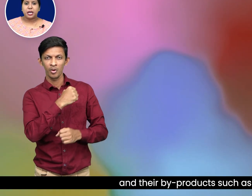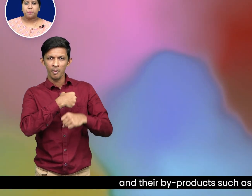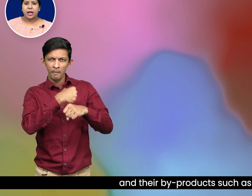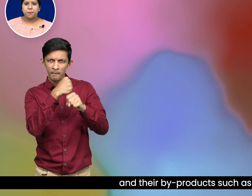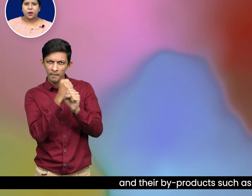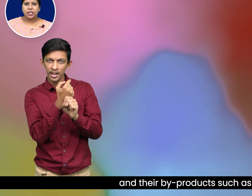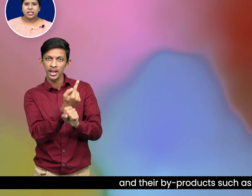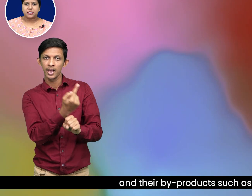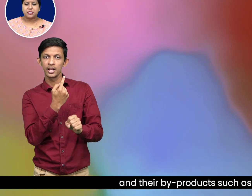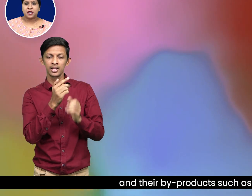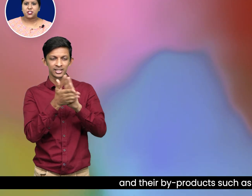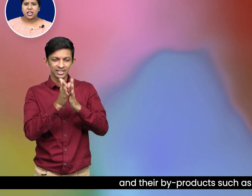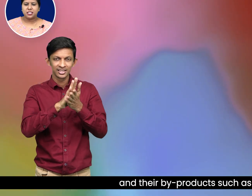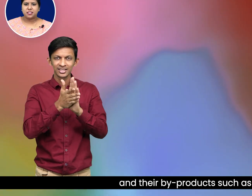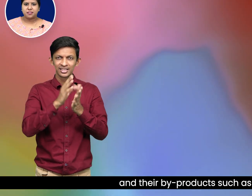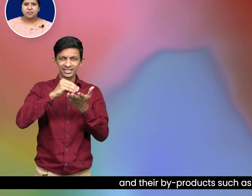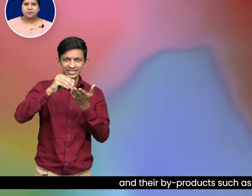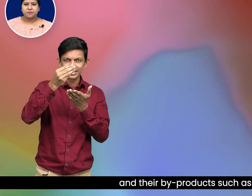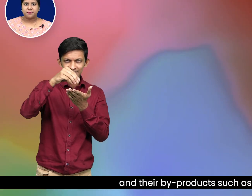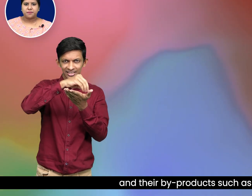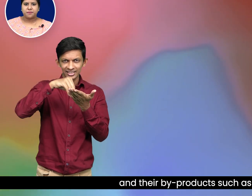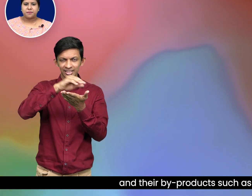and their byproducts such as